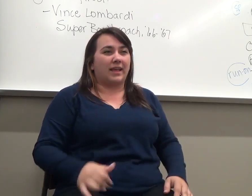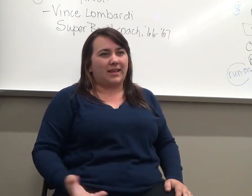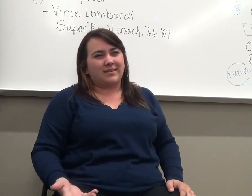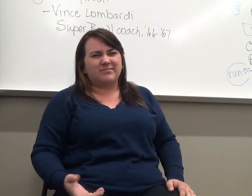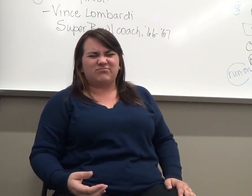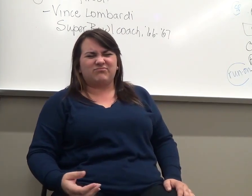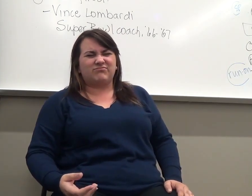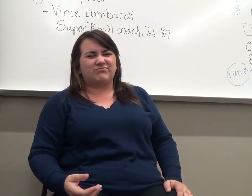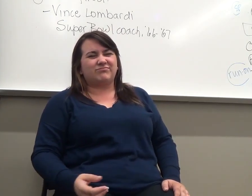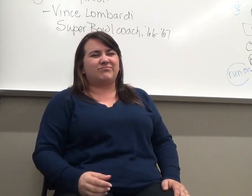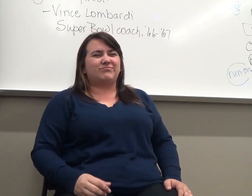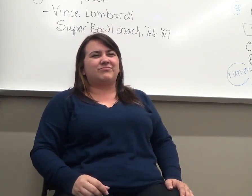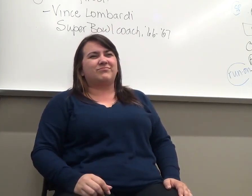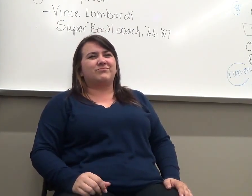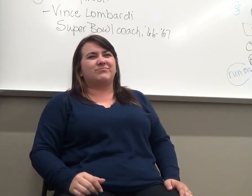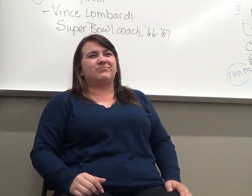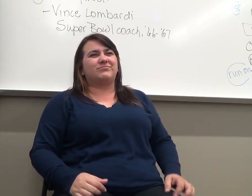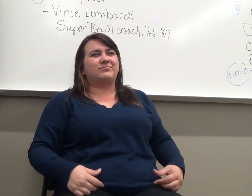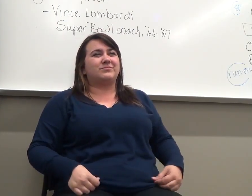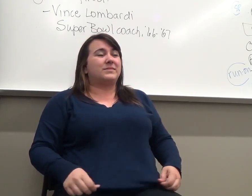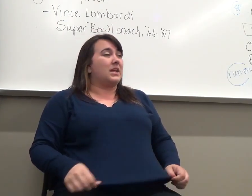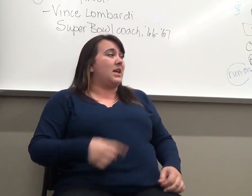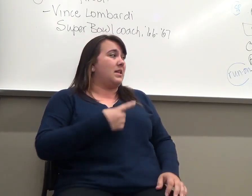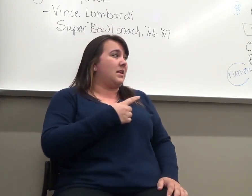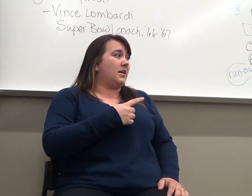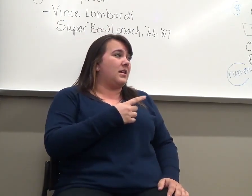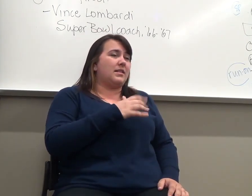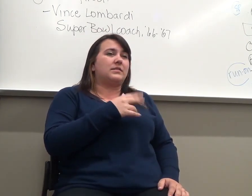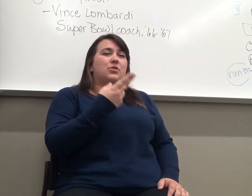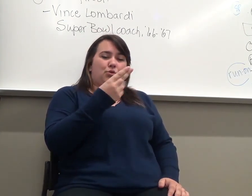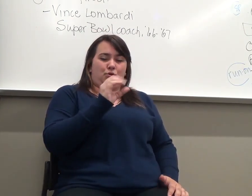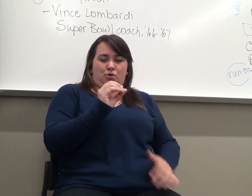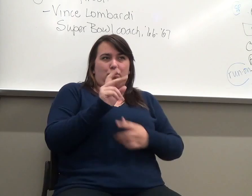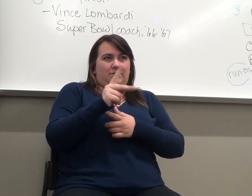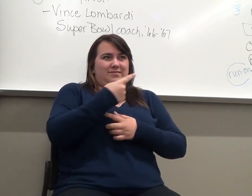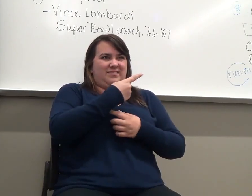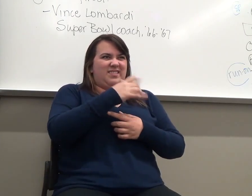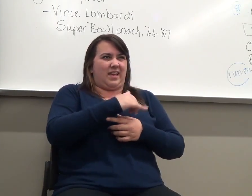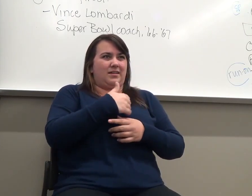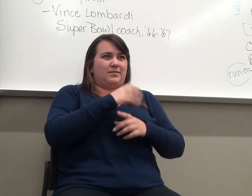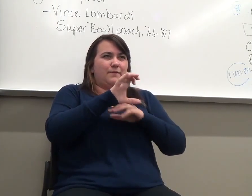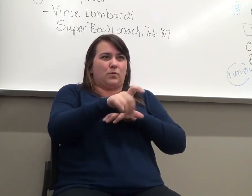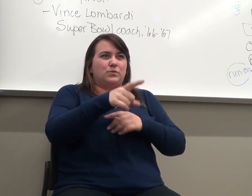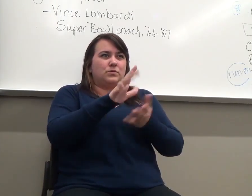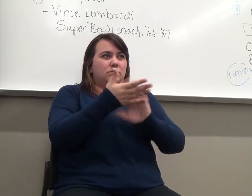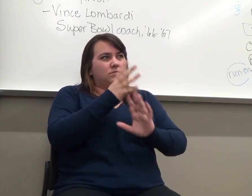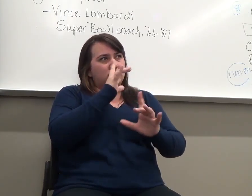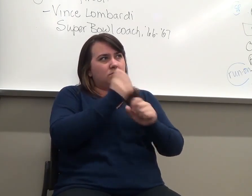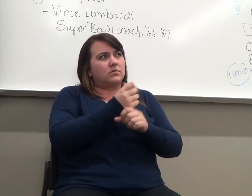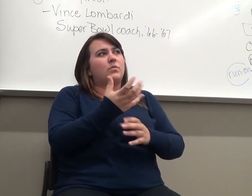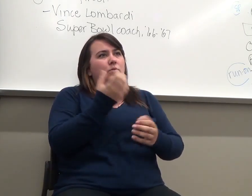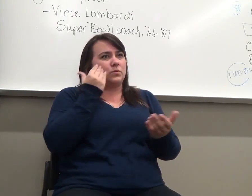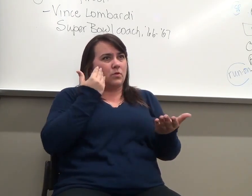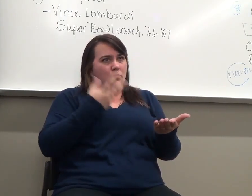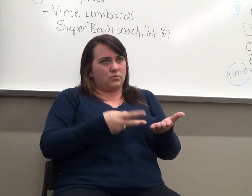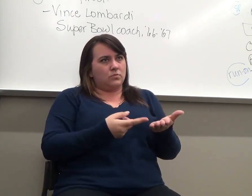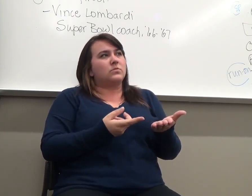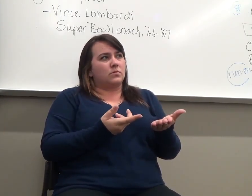impression, point of the story, because they're kind of backing off of that argument. But I like to use this because this is